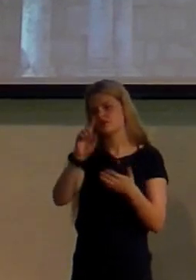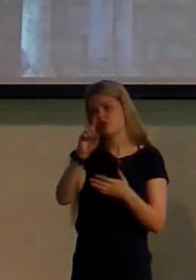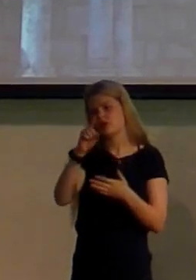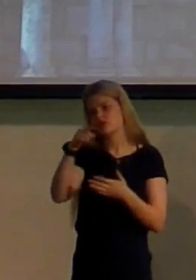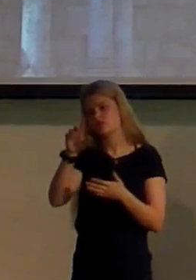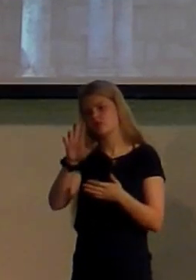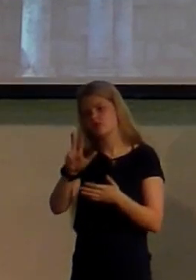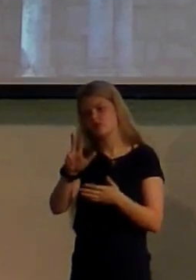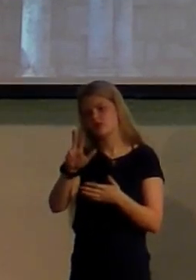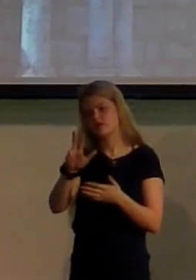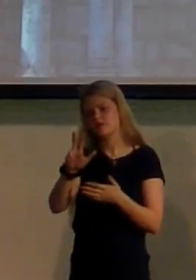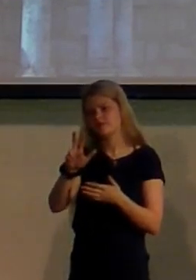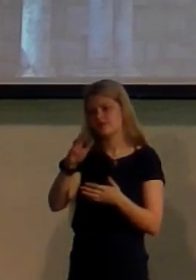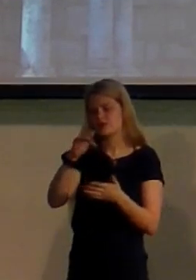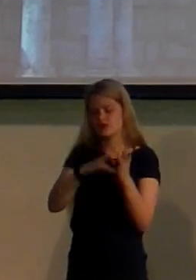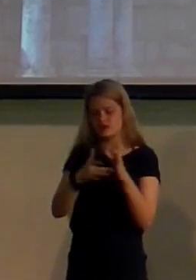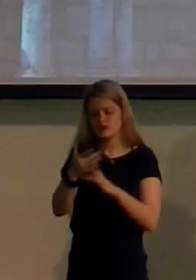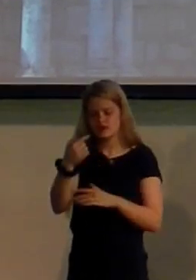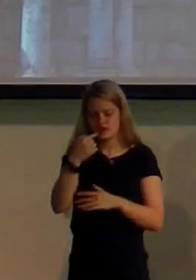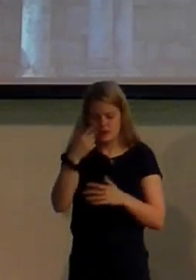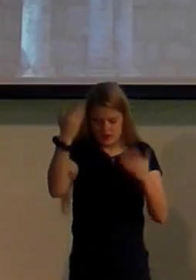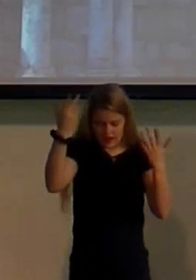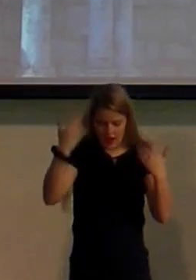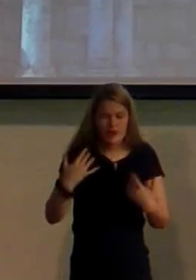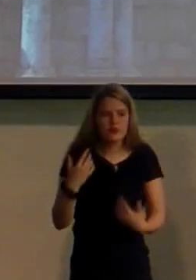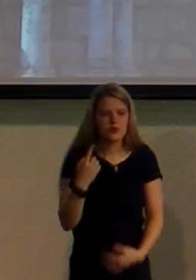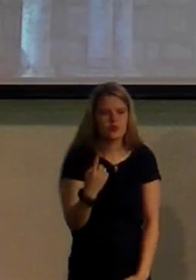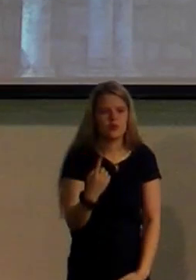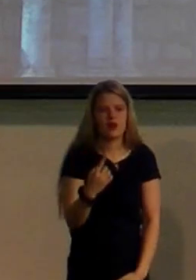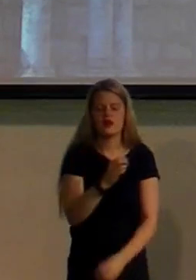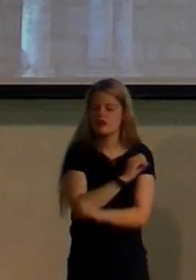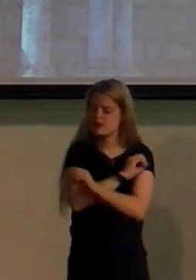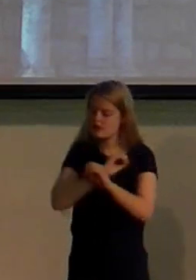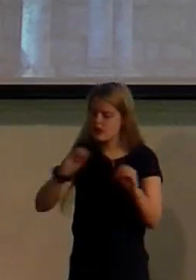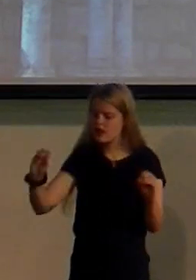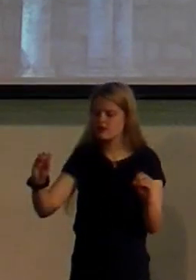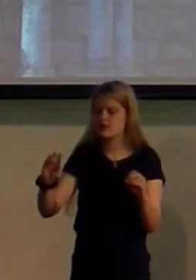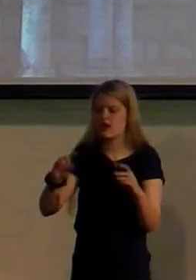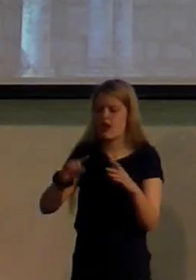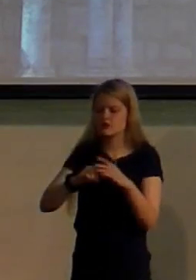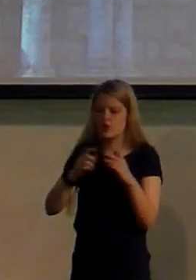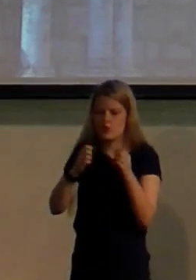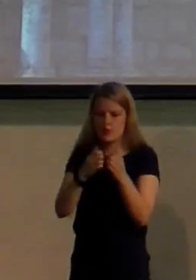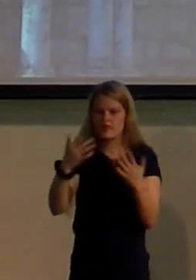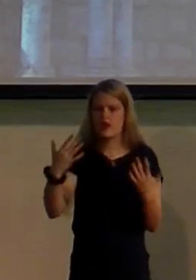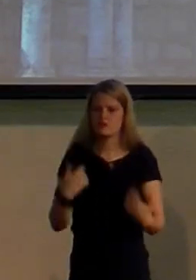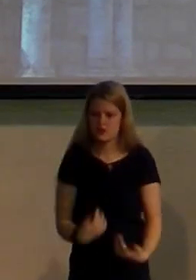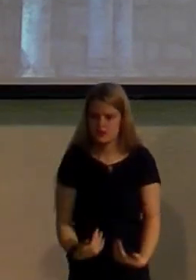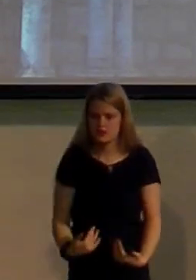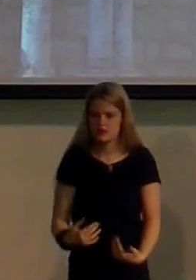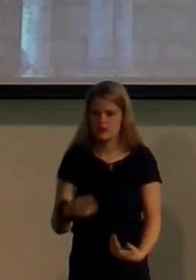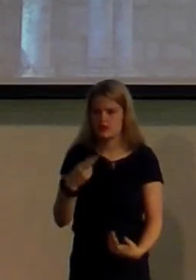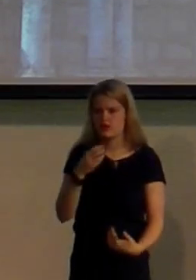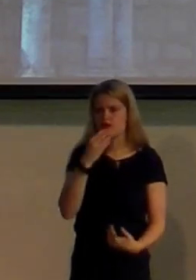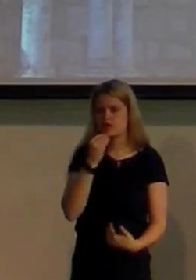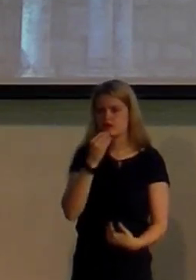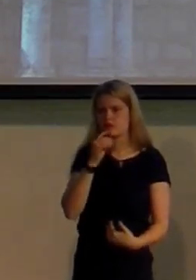us that Jesus was the one, and apart from him, nothing has come into being that has come into being. Hebrews chapter 1, verse